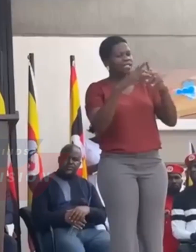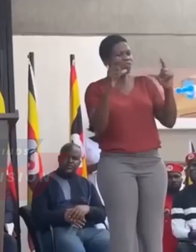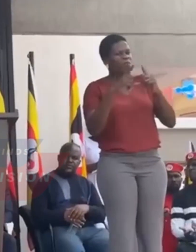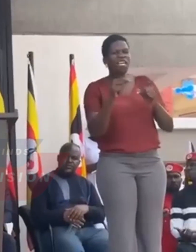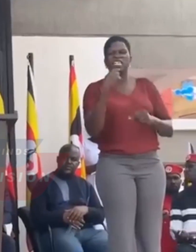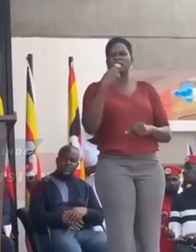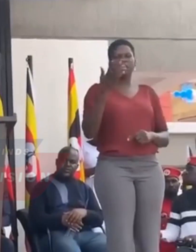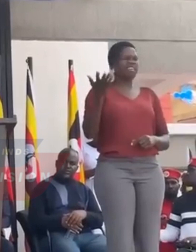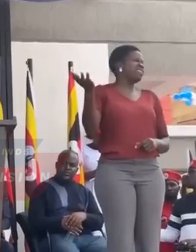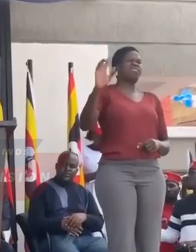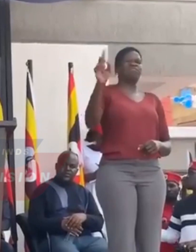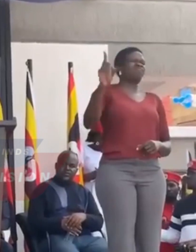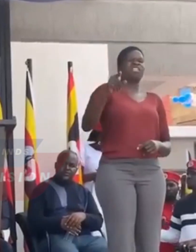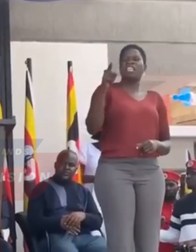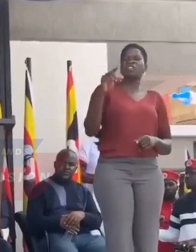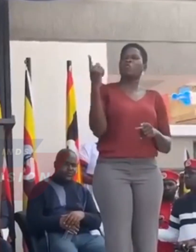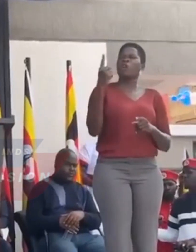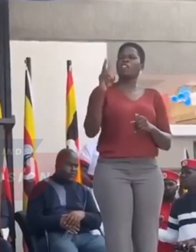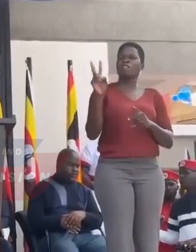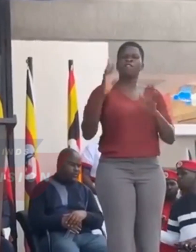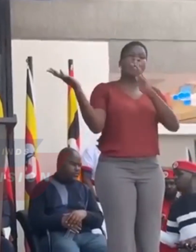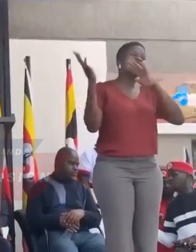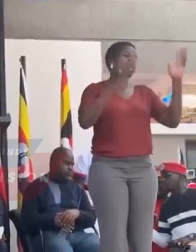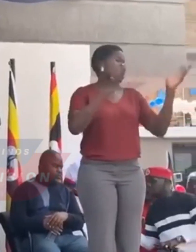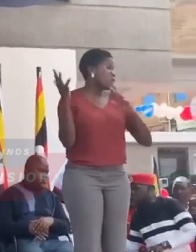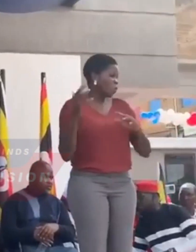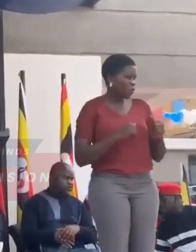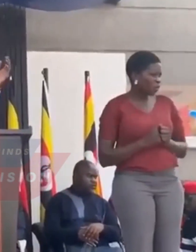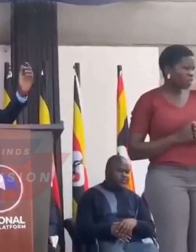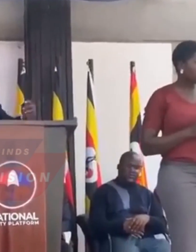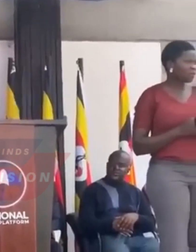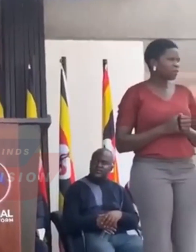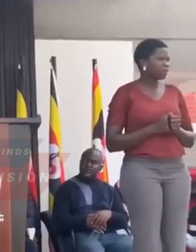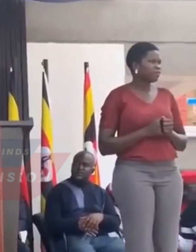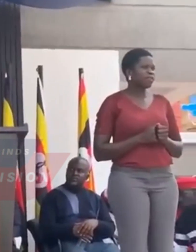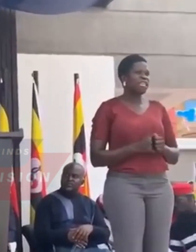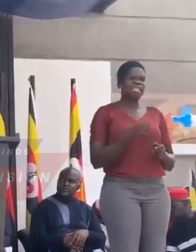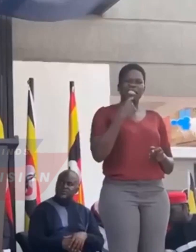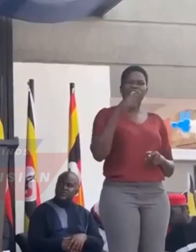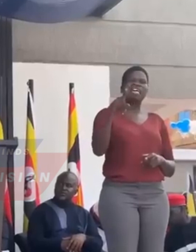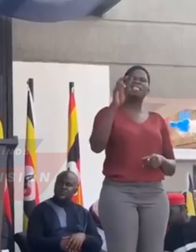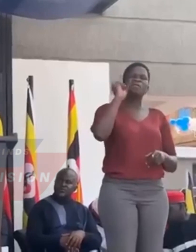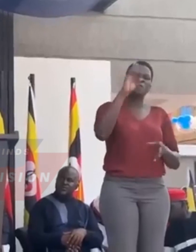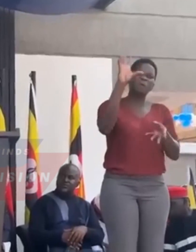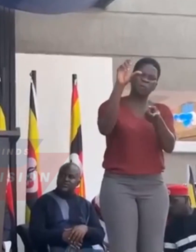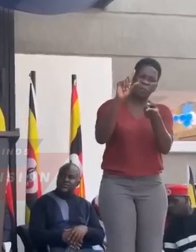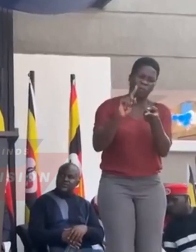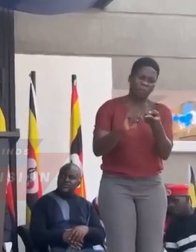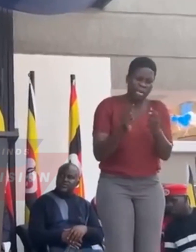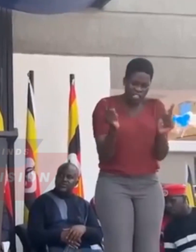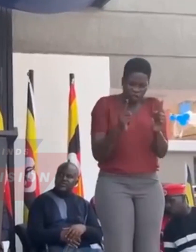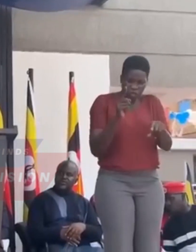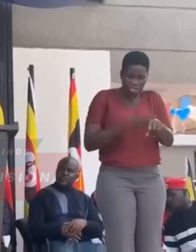a mere wave. They said we would, you know, cease to exist in a short